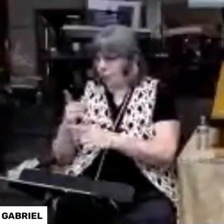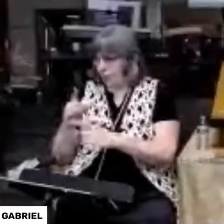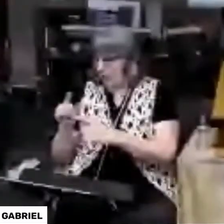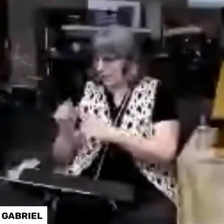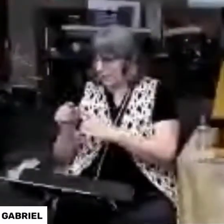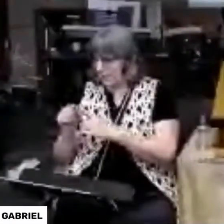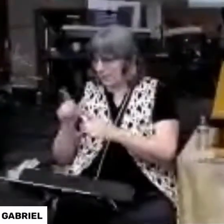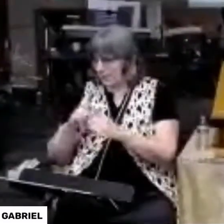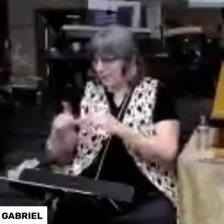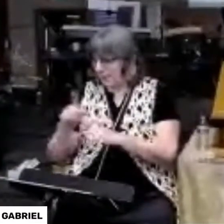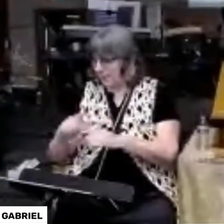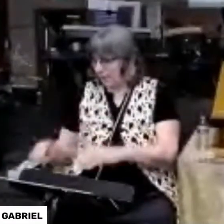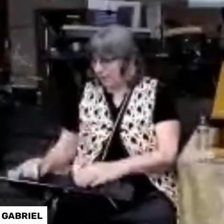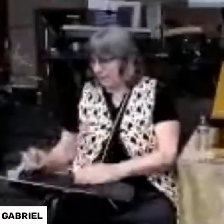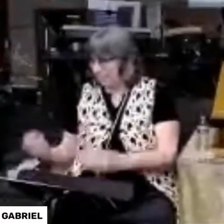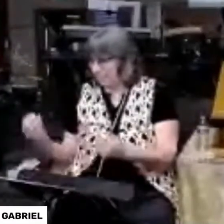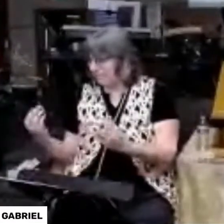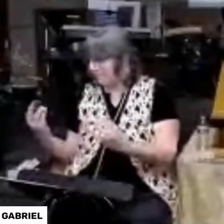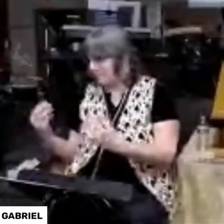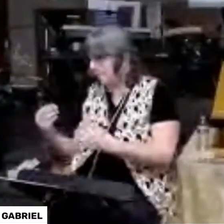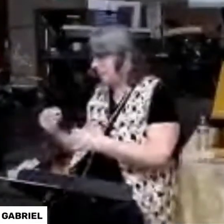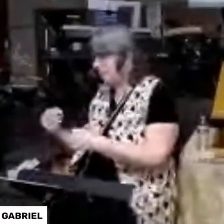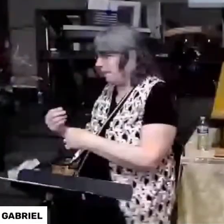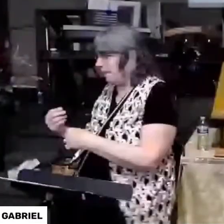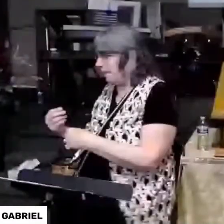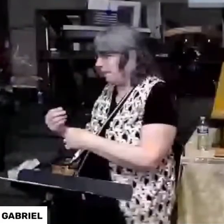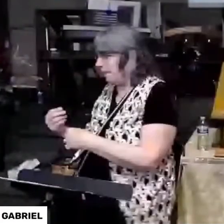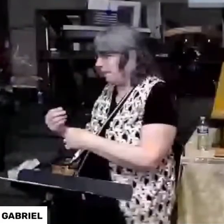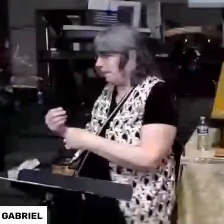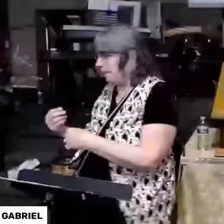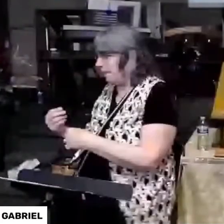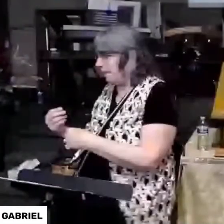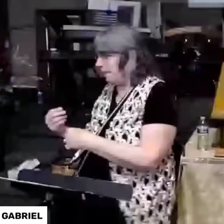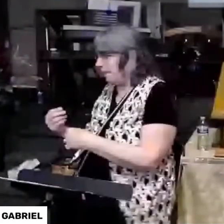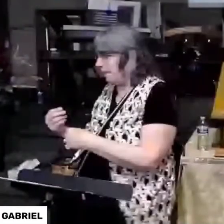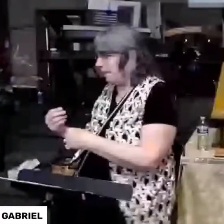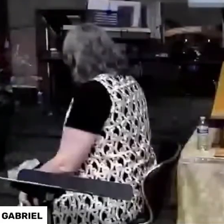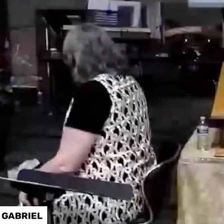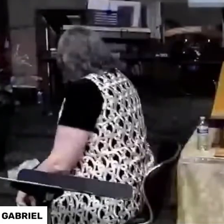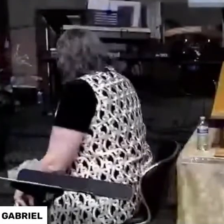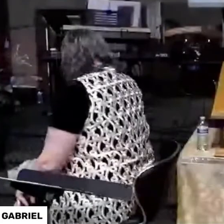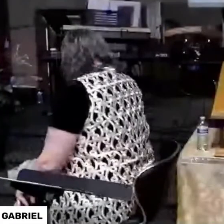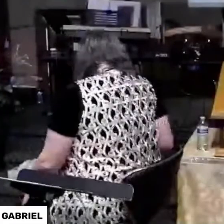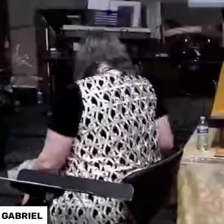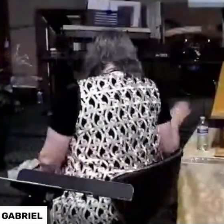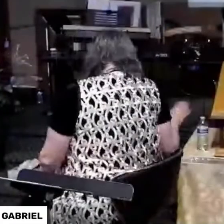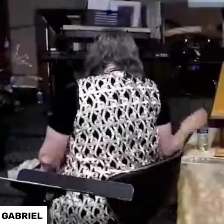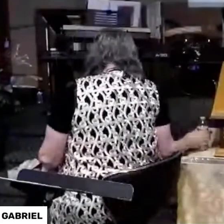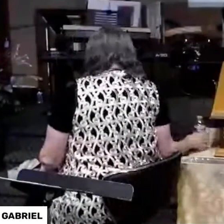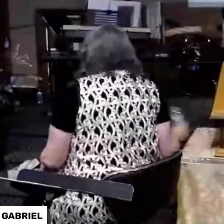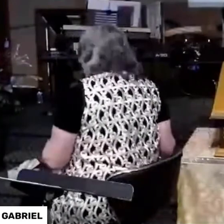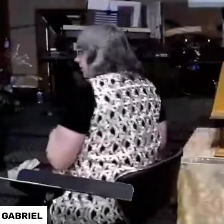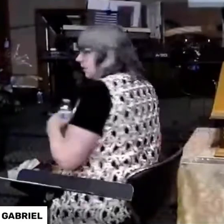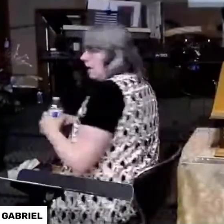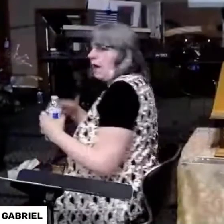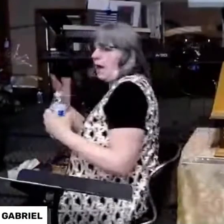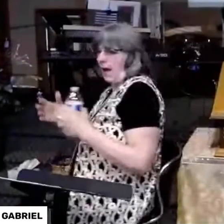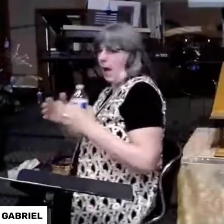we've worshiped through liturgy, we've worshiped through